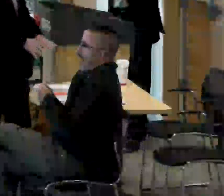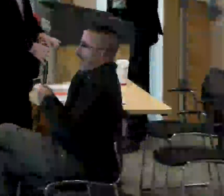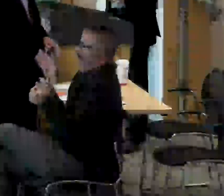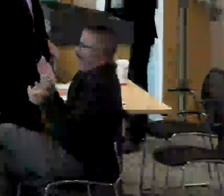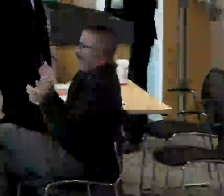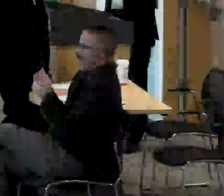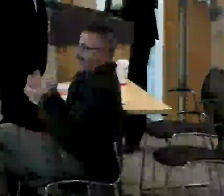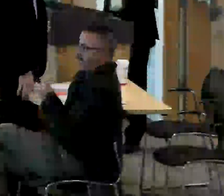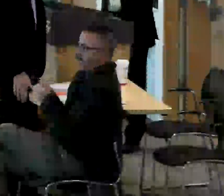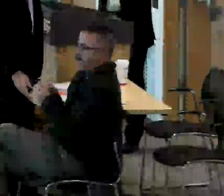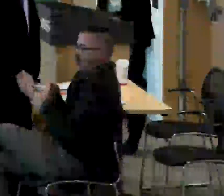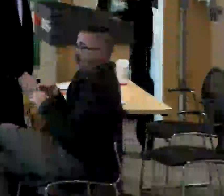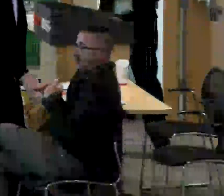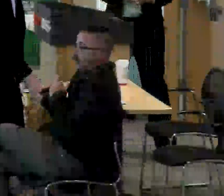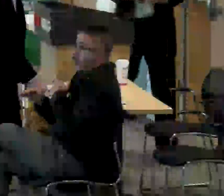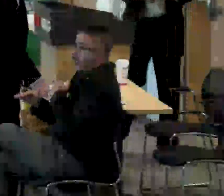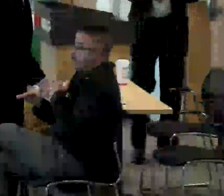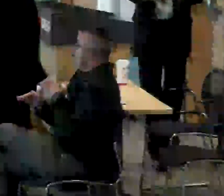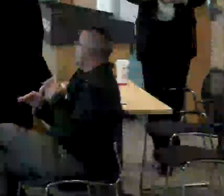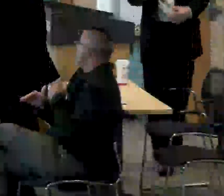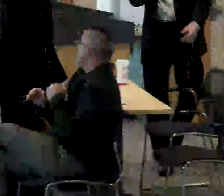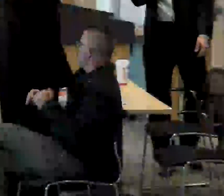financial stability, economic inclusion,